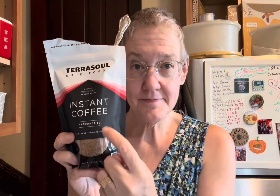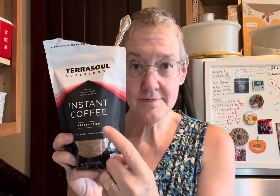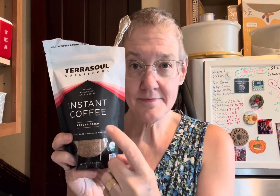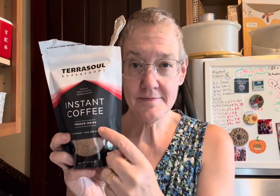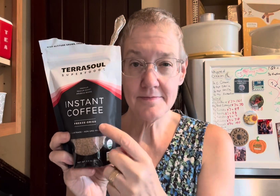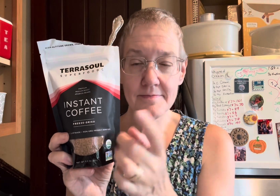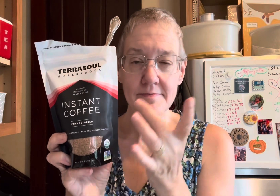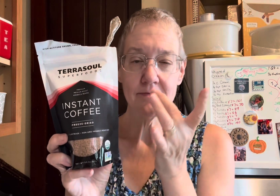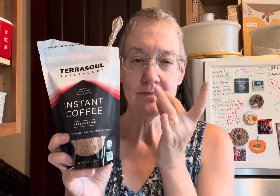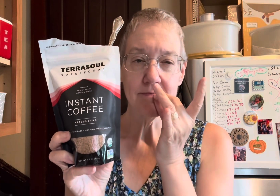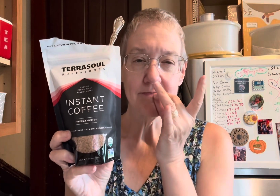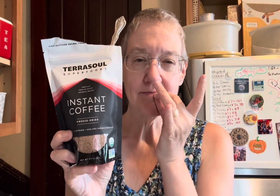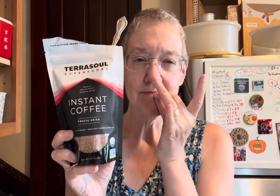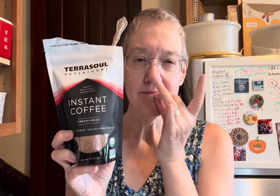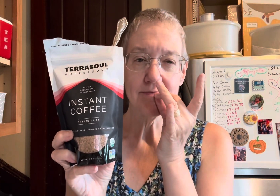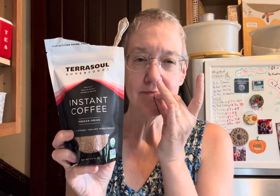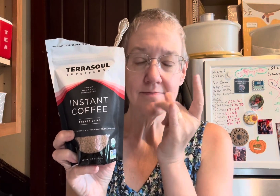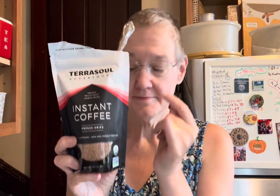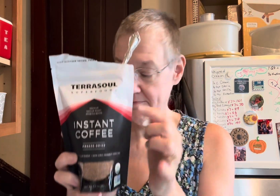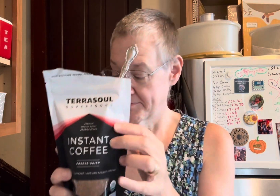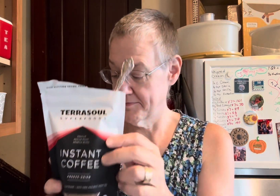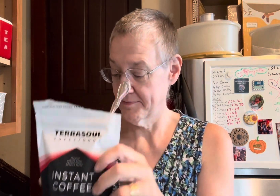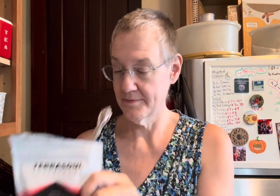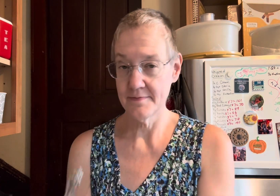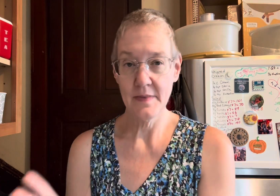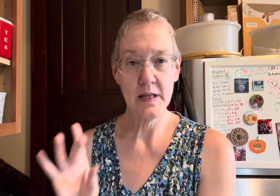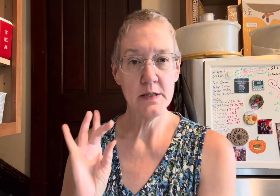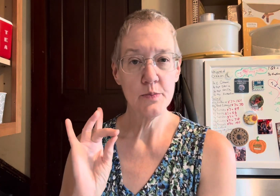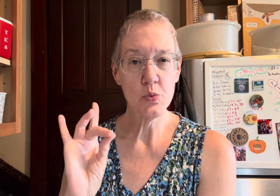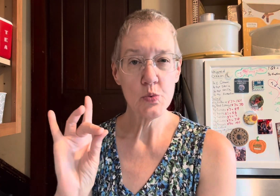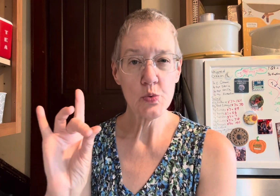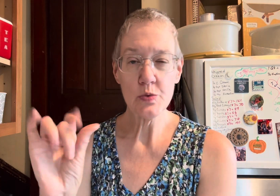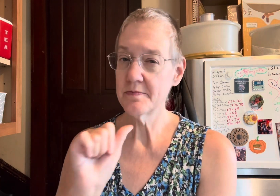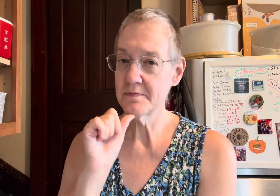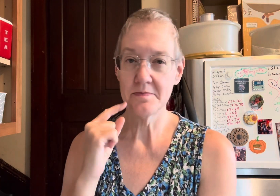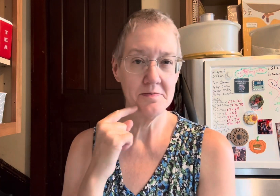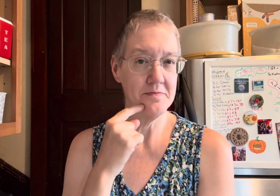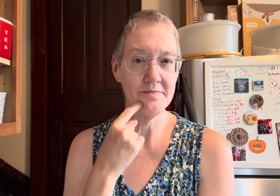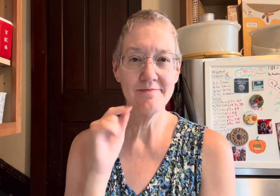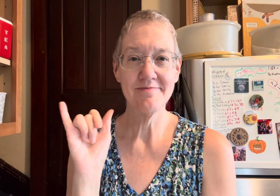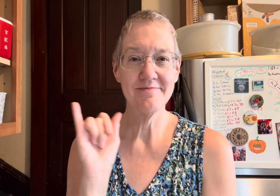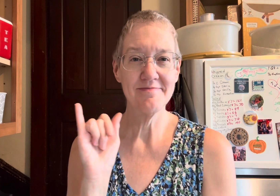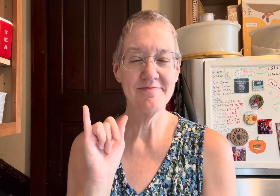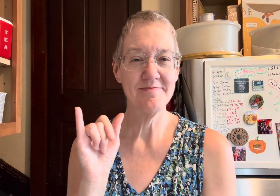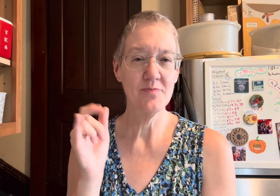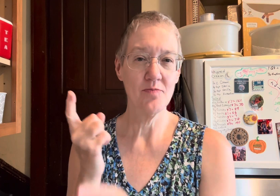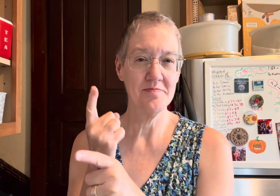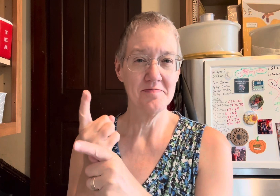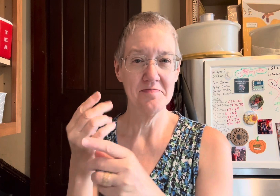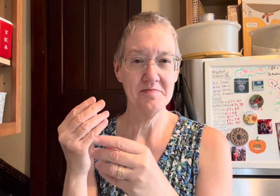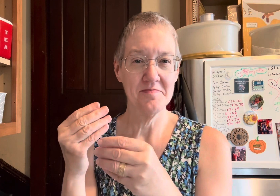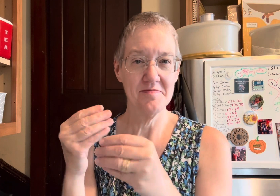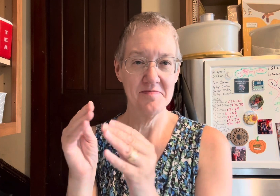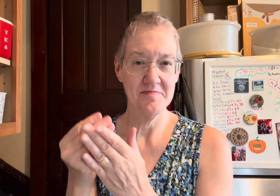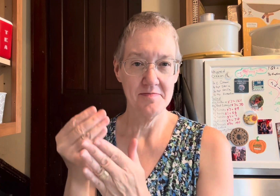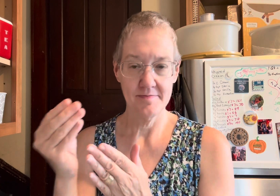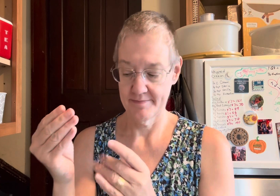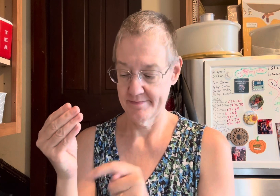This coffee is delicious. It's so smooth. It's not bitter like regular store-bought